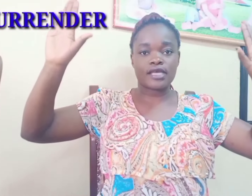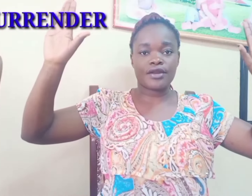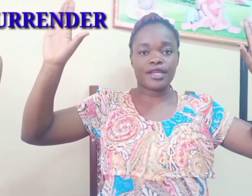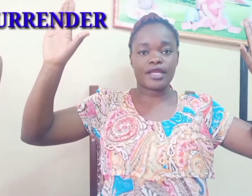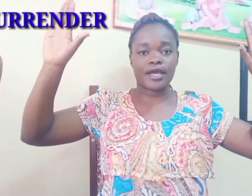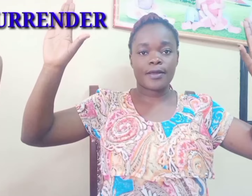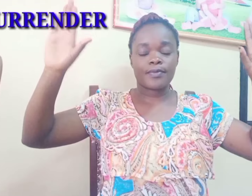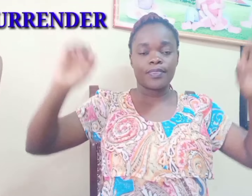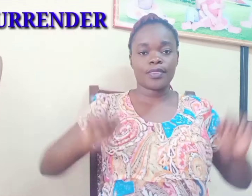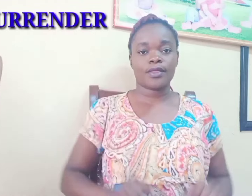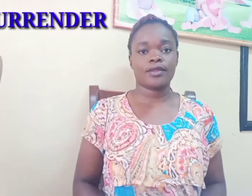surrender,